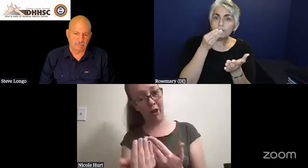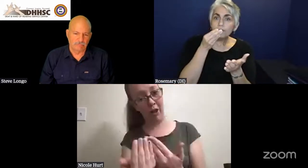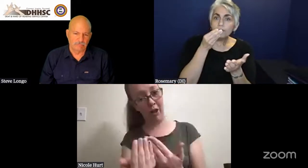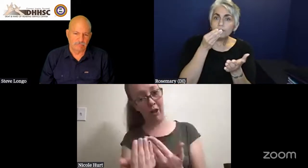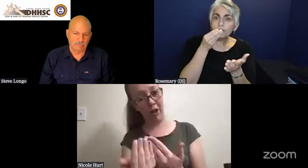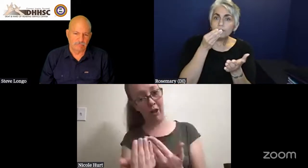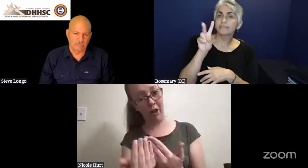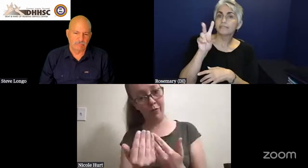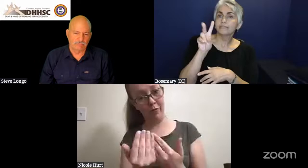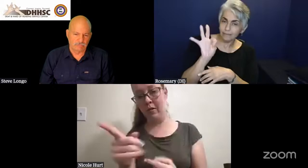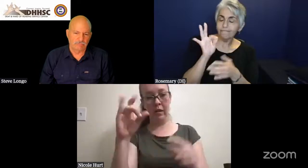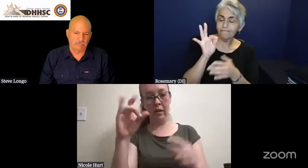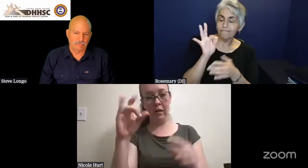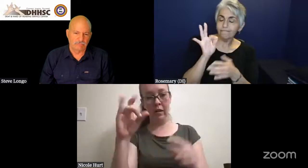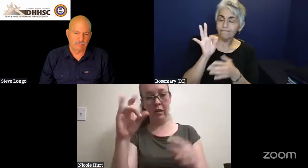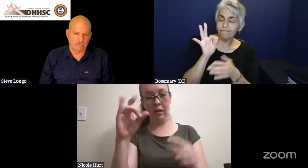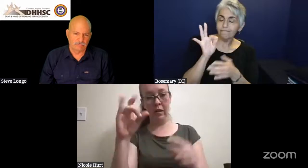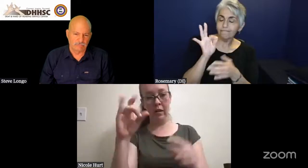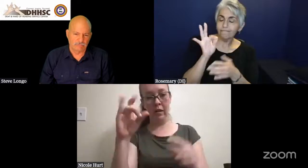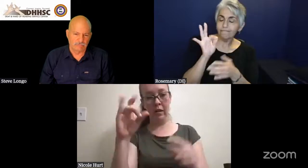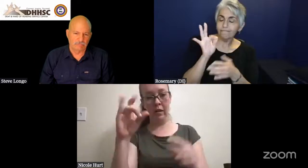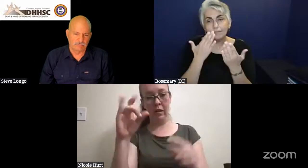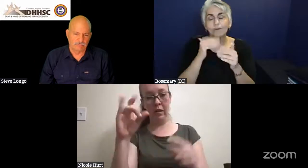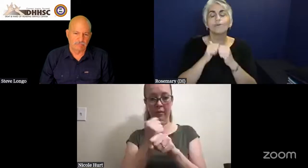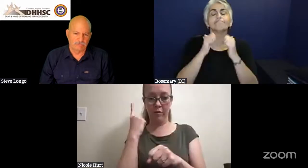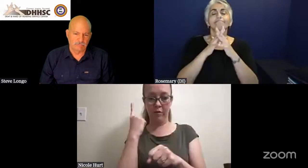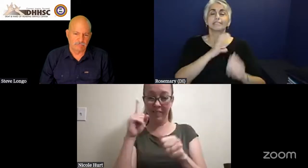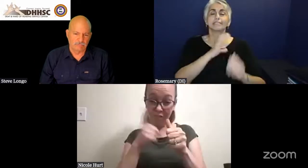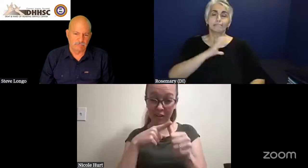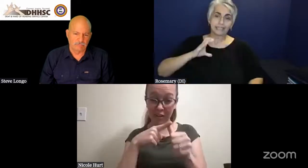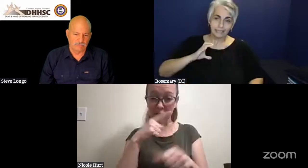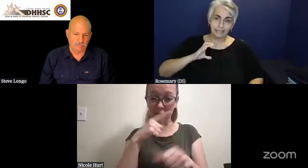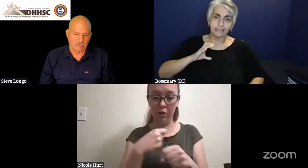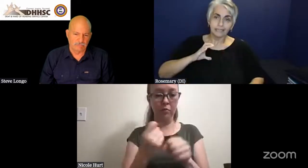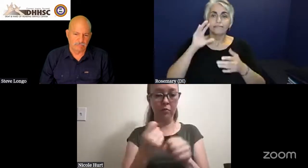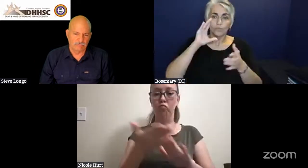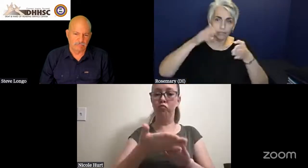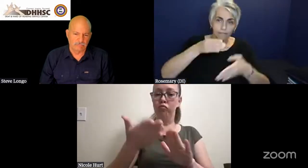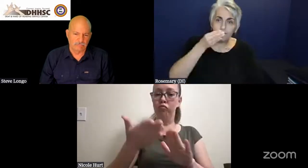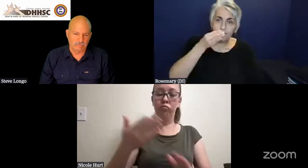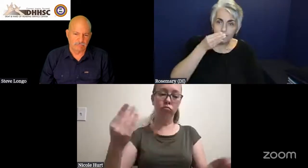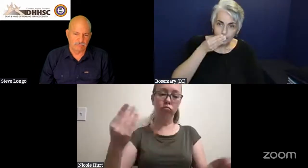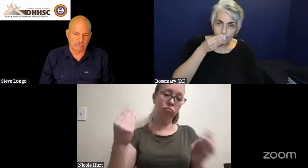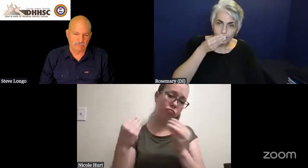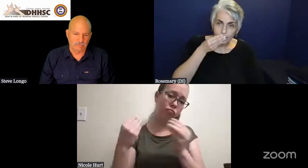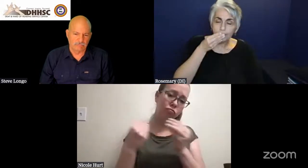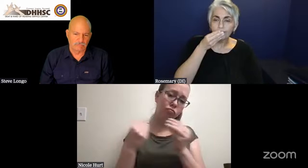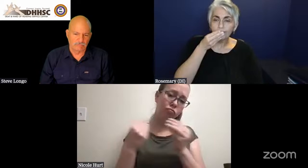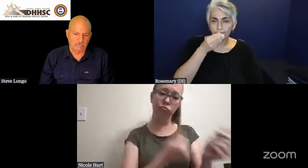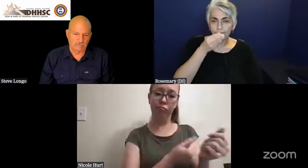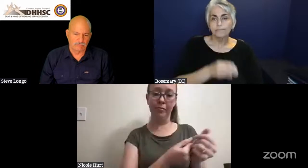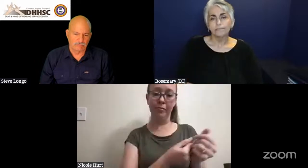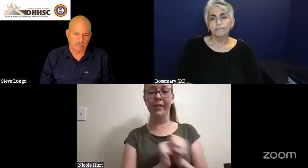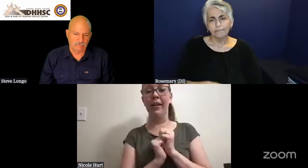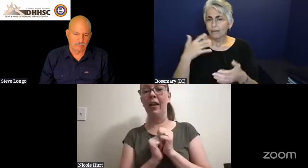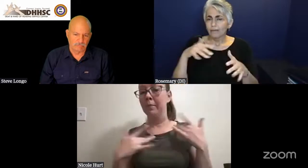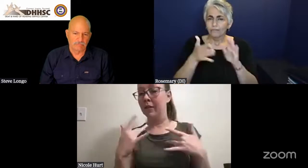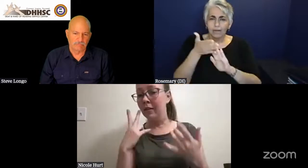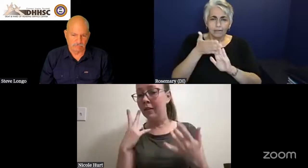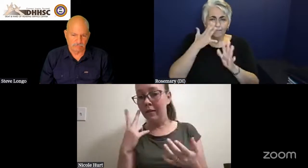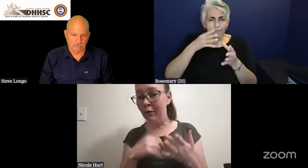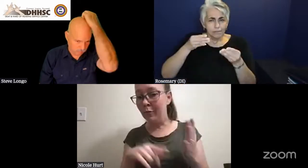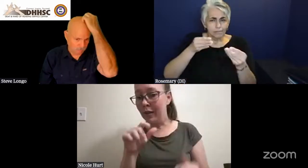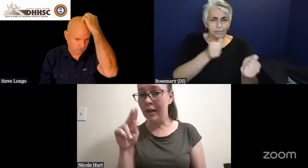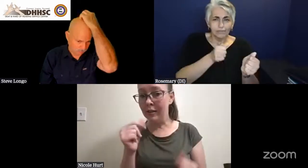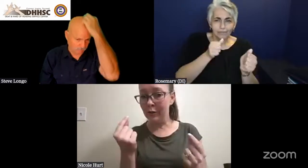coordinate the food and VDF and all that. Thank you so much. And we've established a committee that will focus on the food or